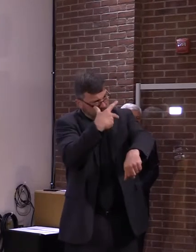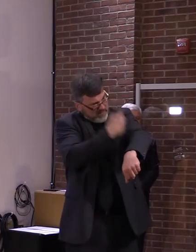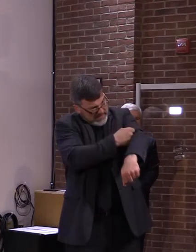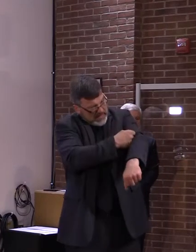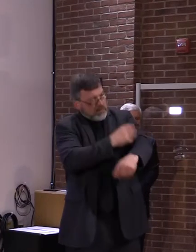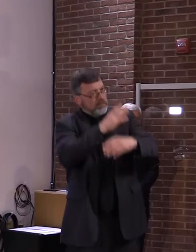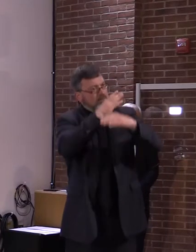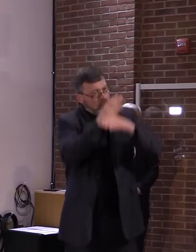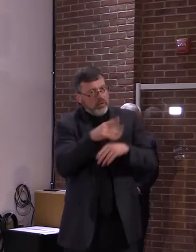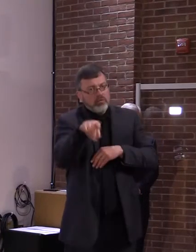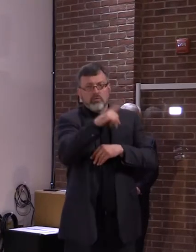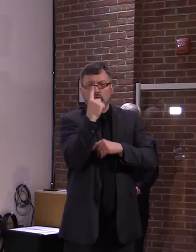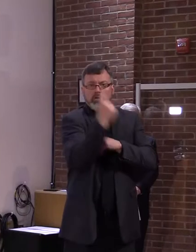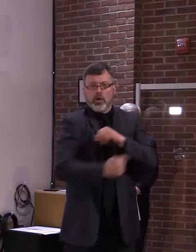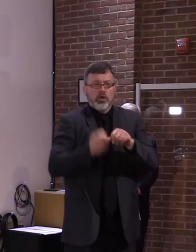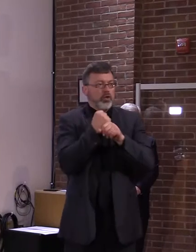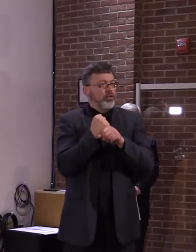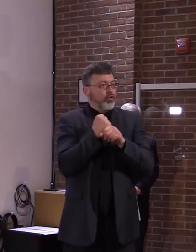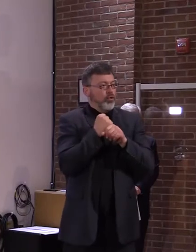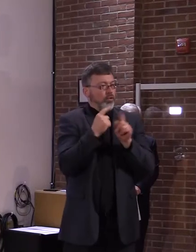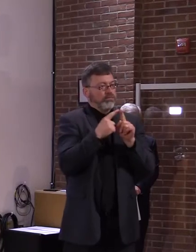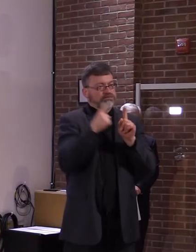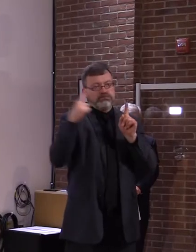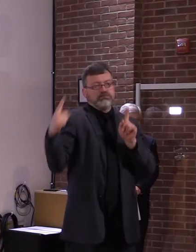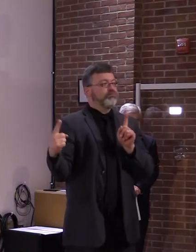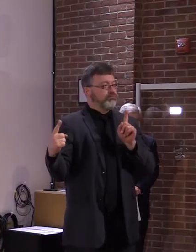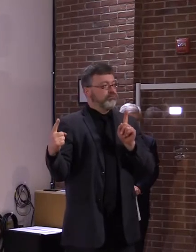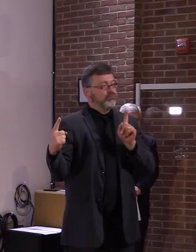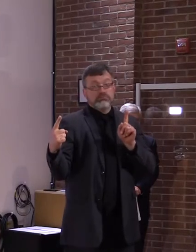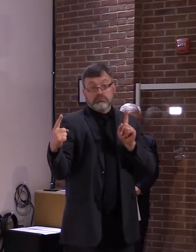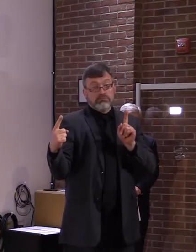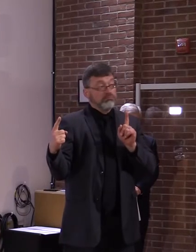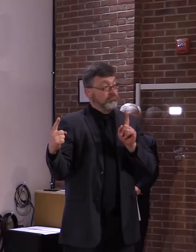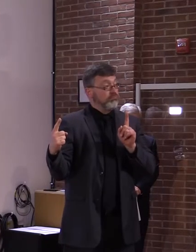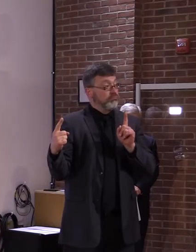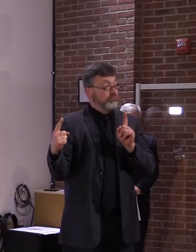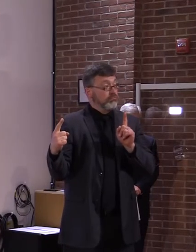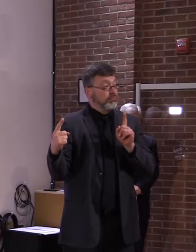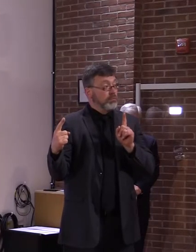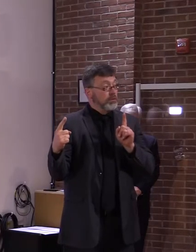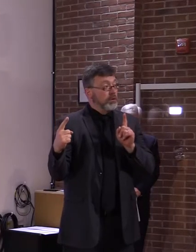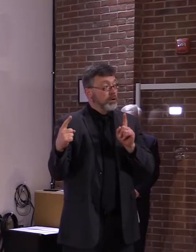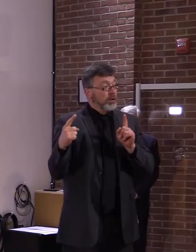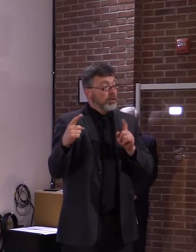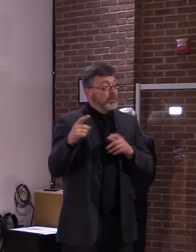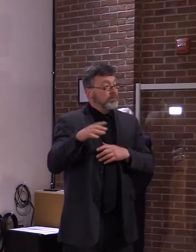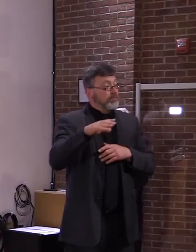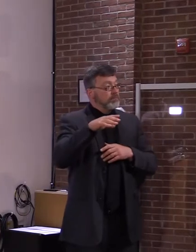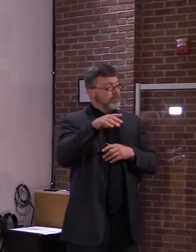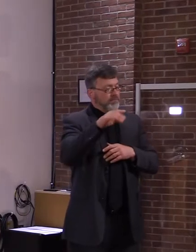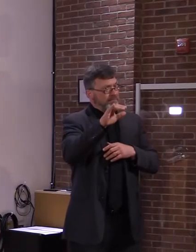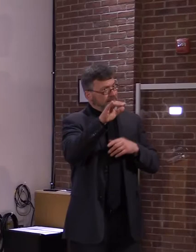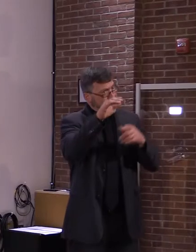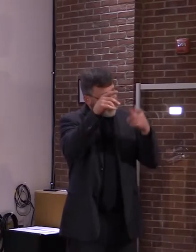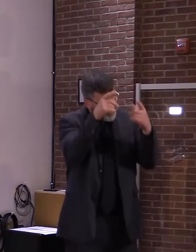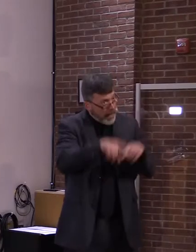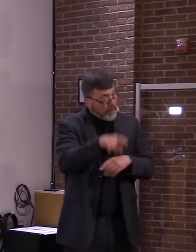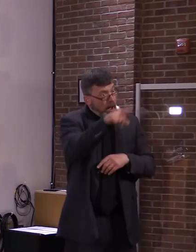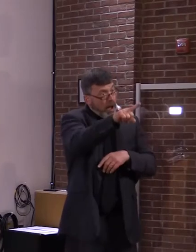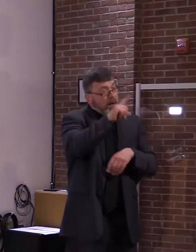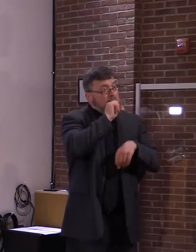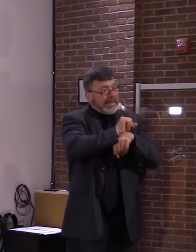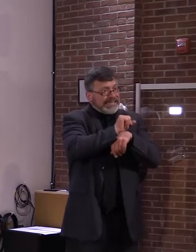getting vaccinated, and you shouldn't even need a booster shot. People who are vaccinated but were never